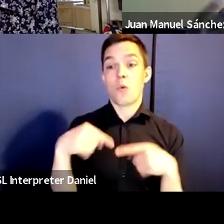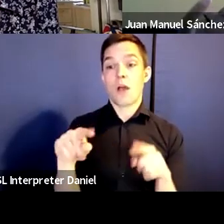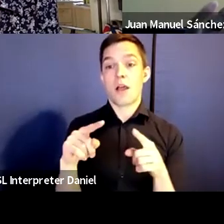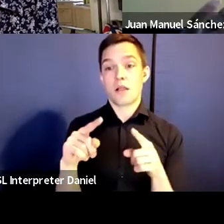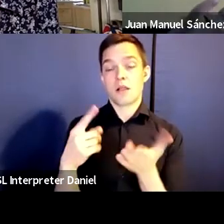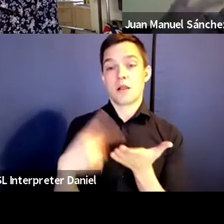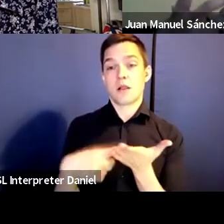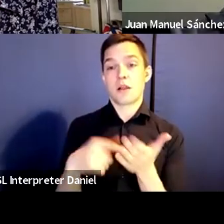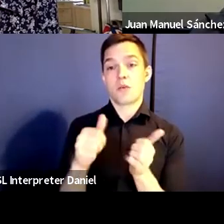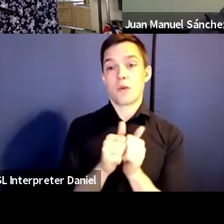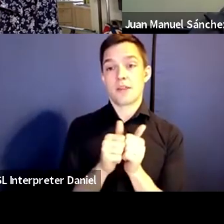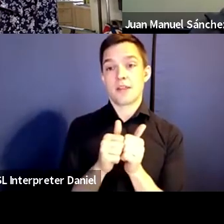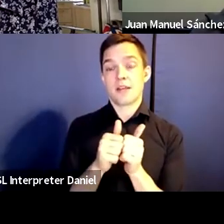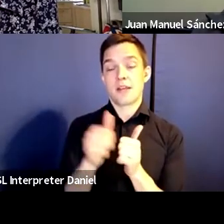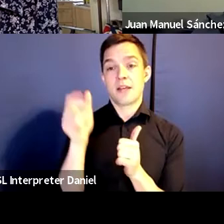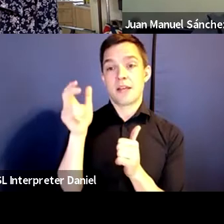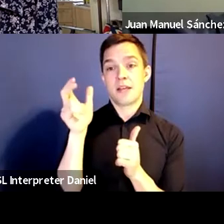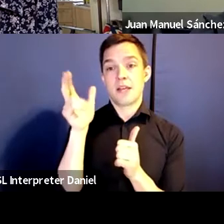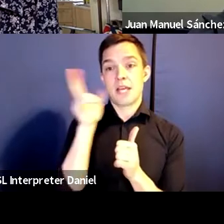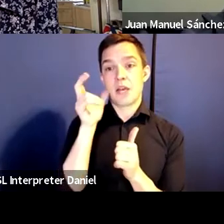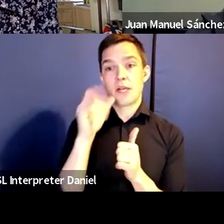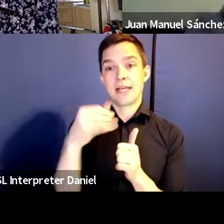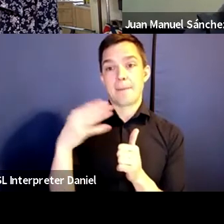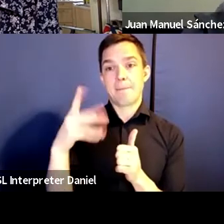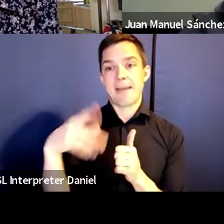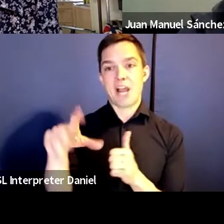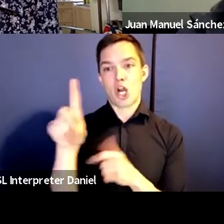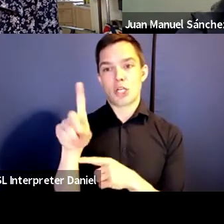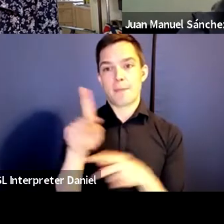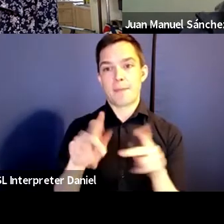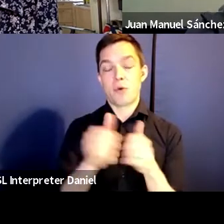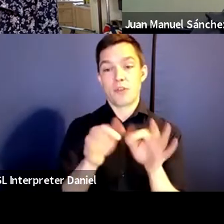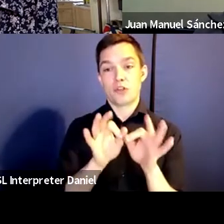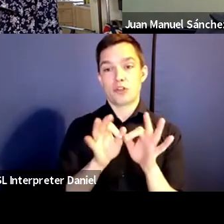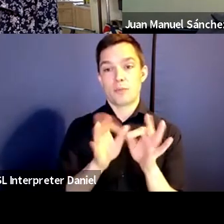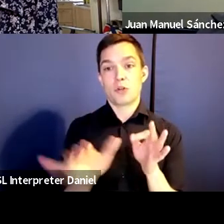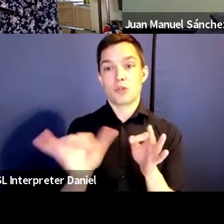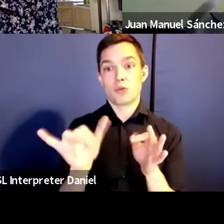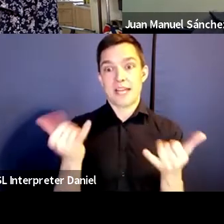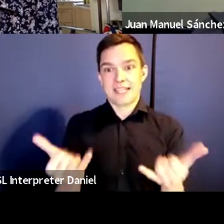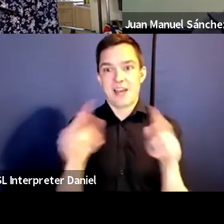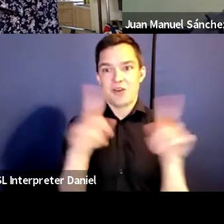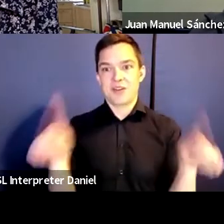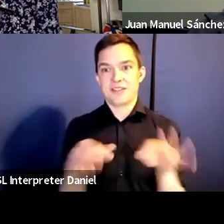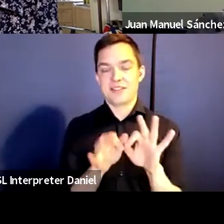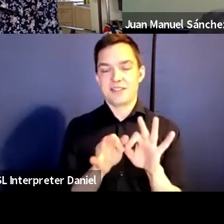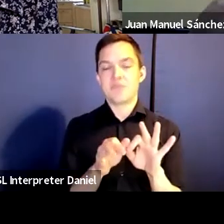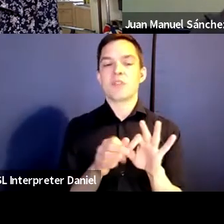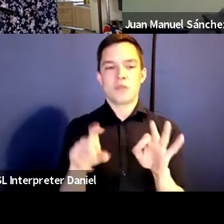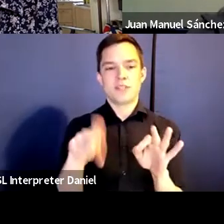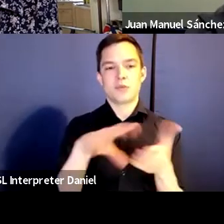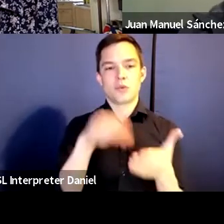talking with the hearing impaired people and with the interpreter, as we are doing right now, we should learn that we should